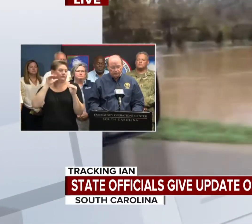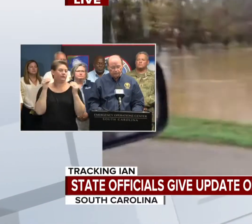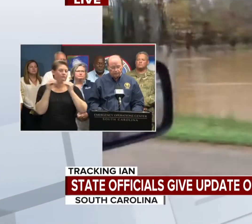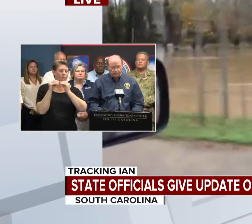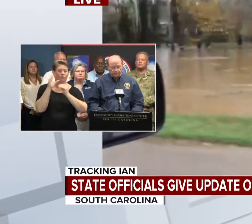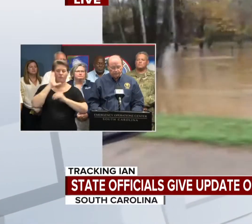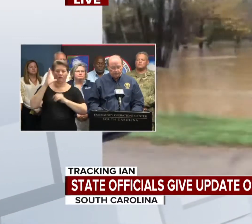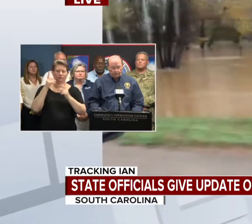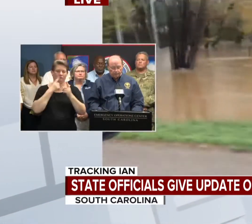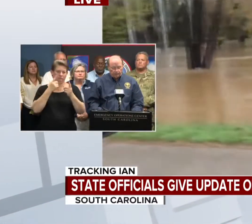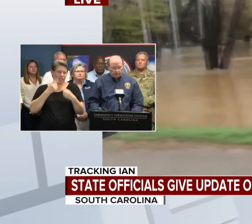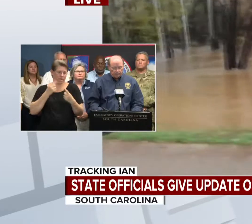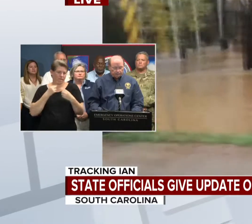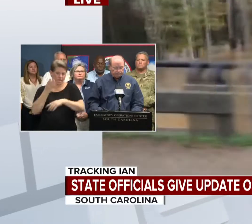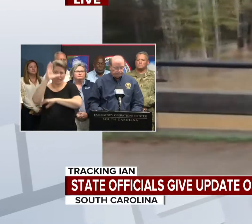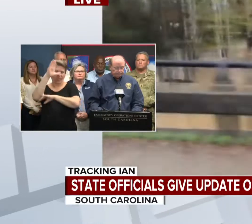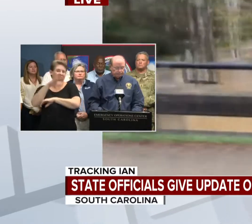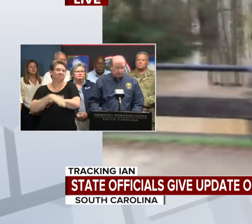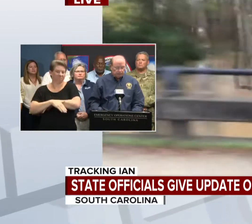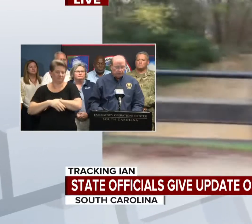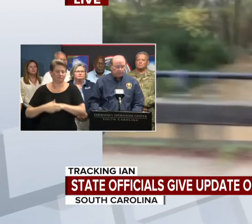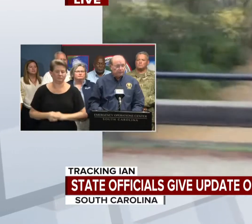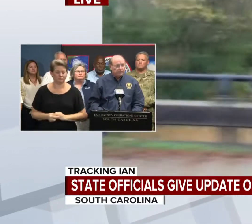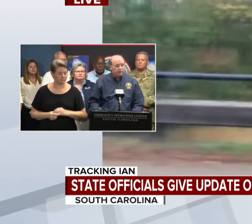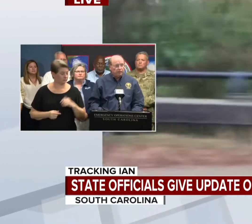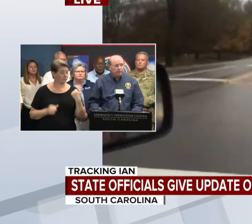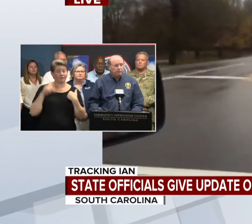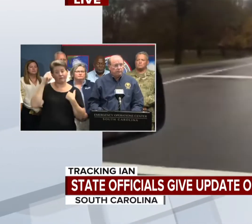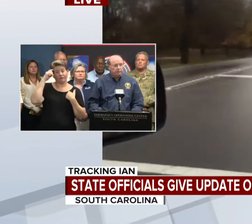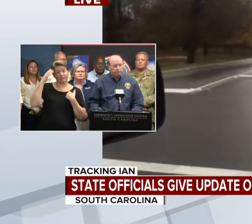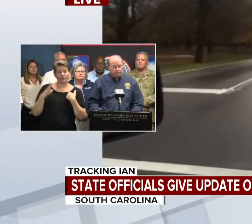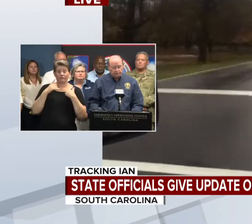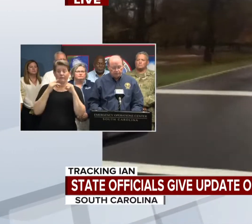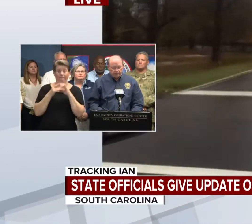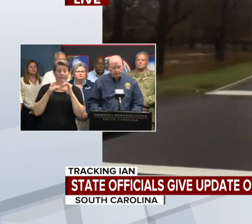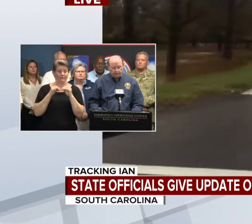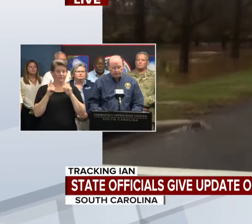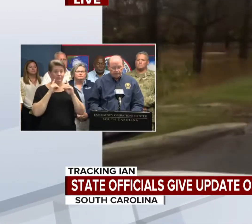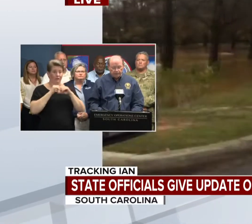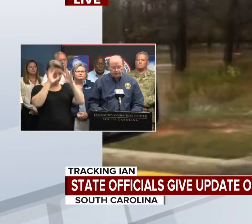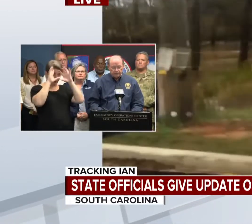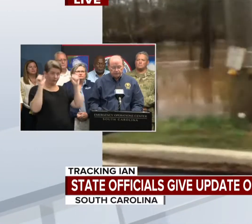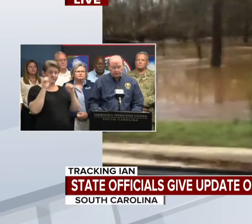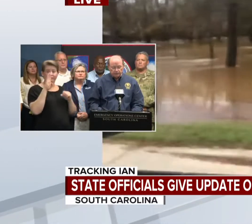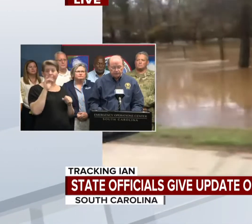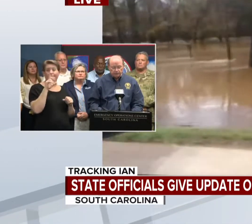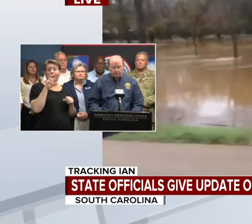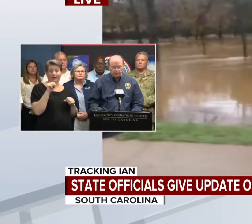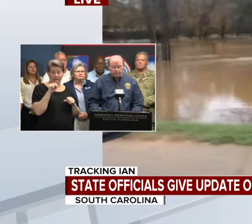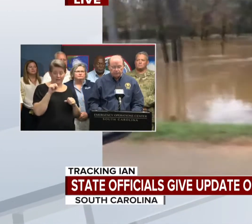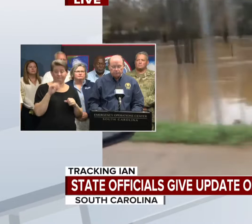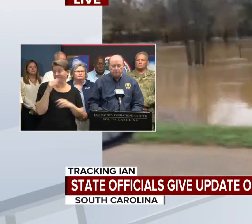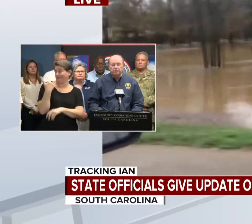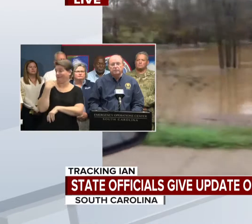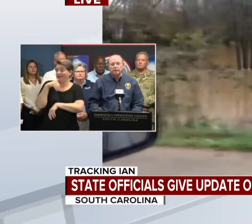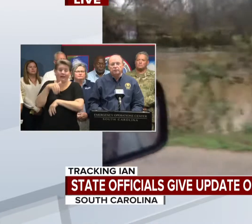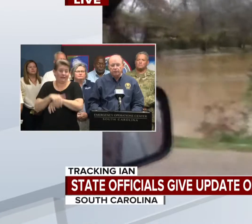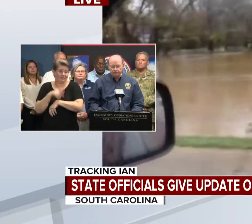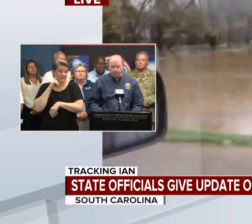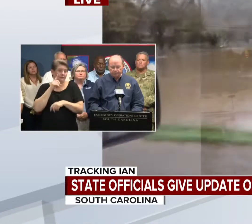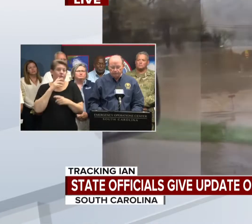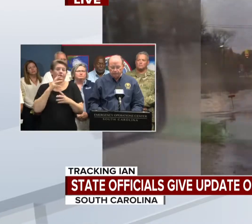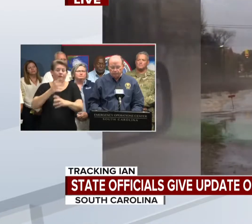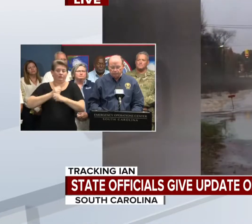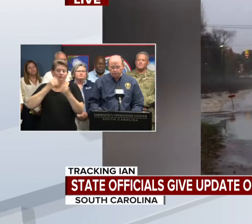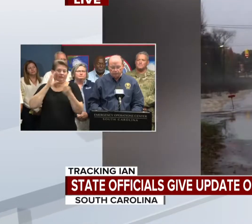the afternoon. The governor mentioned talking to President Biden, and last night we received a federal emergency